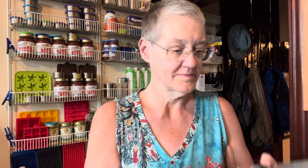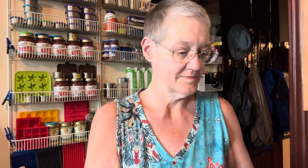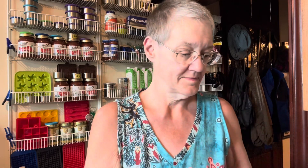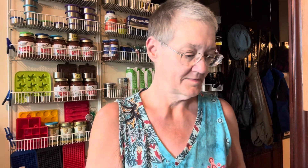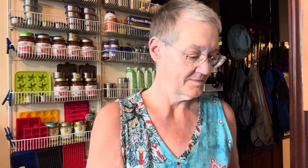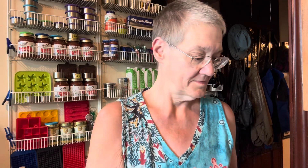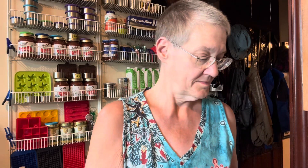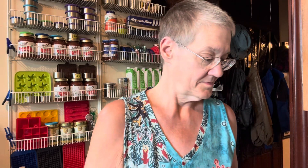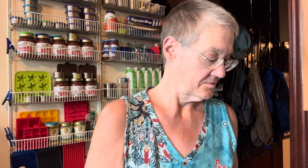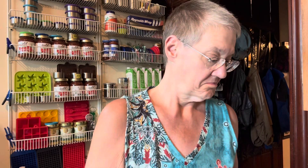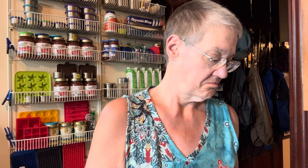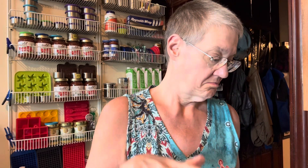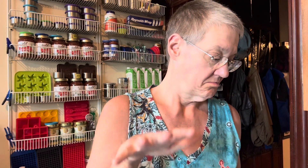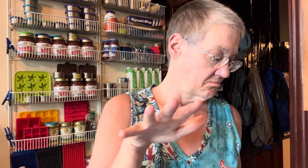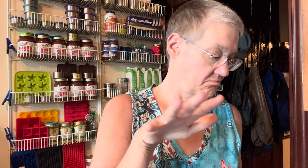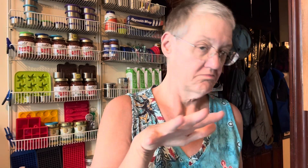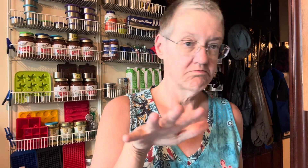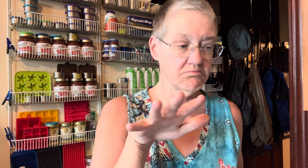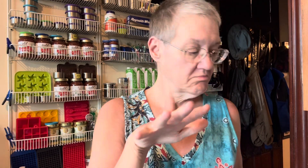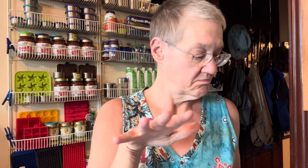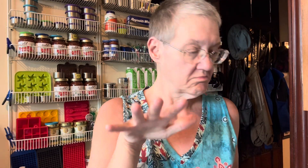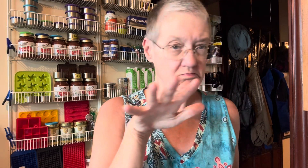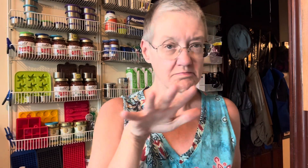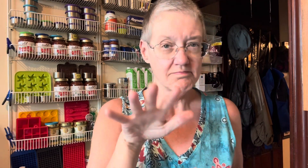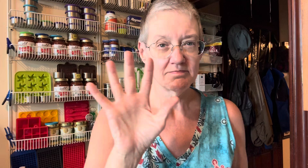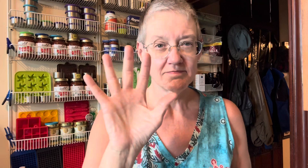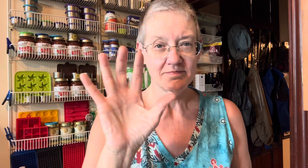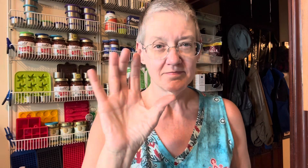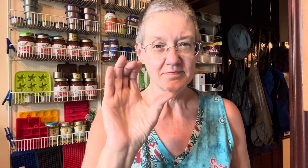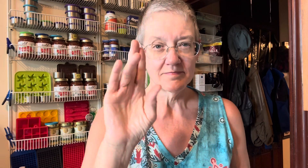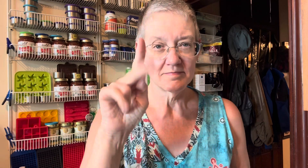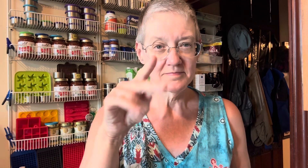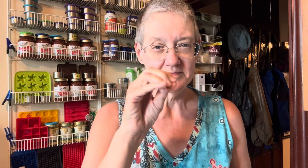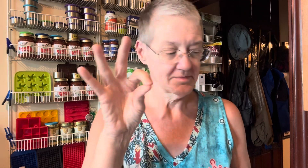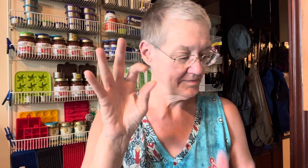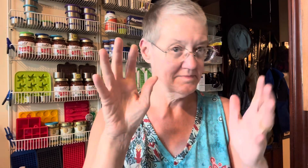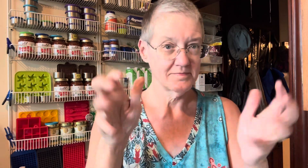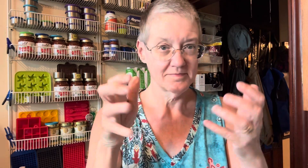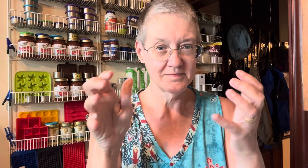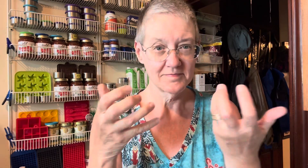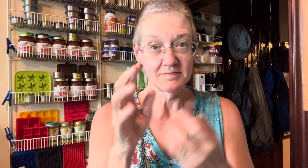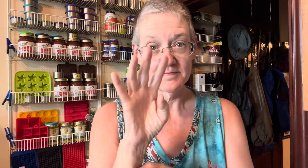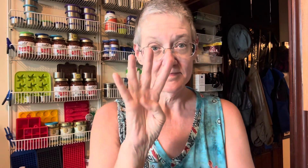6-cup container. I'd say there's about 4 cups of salad in there.